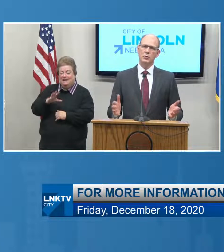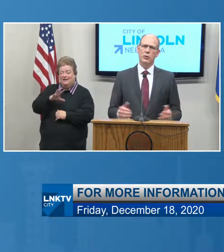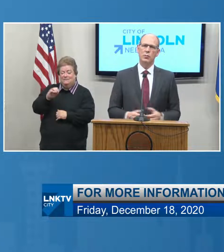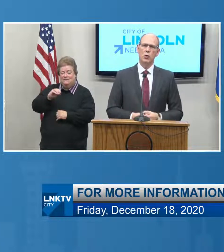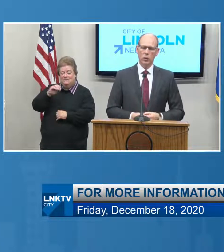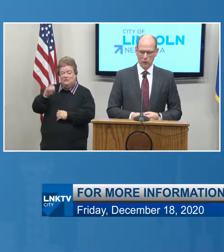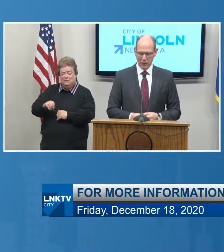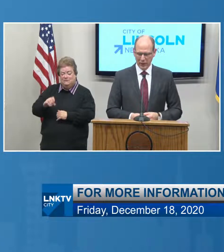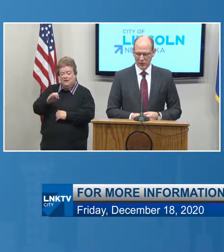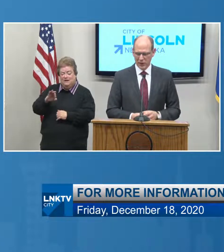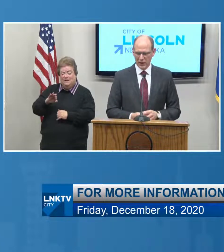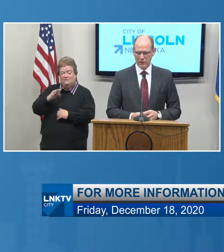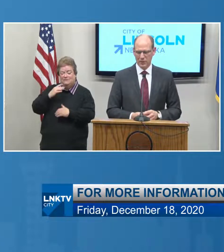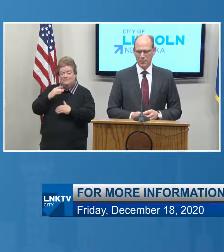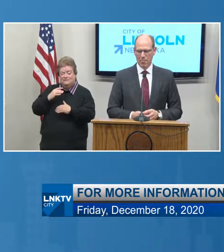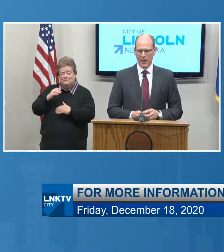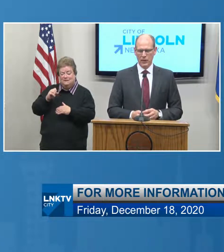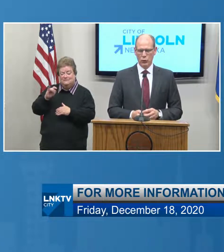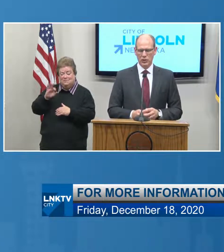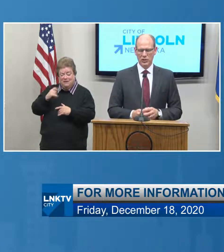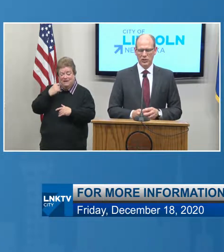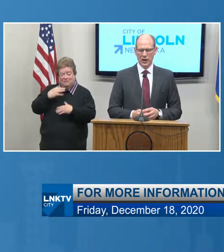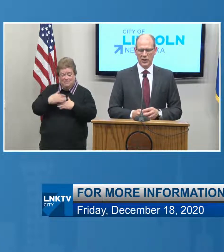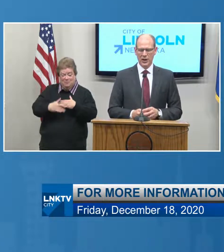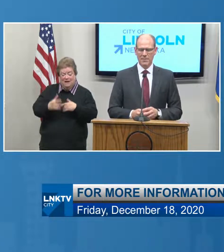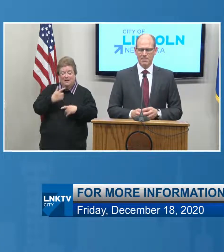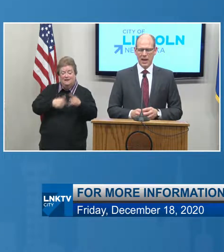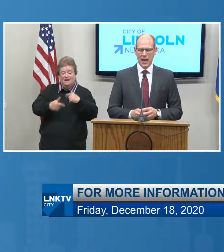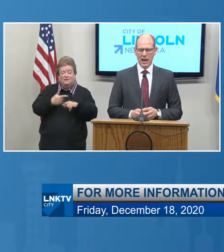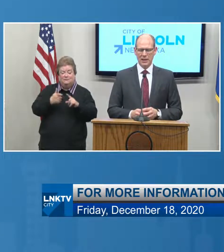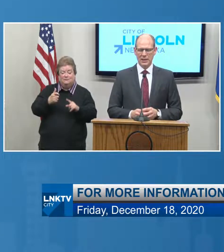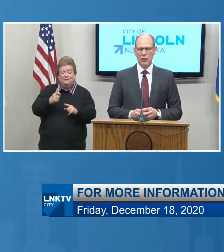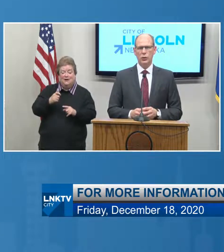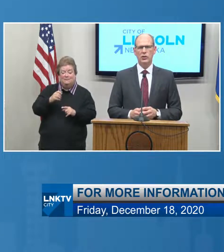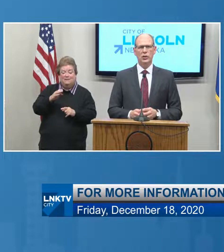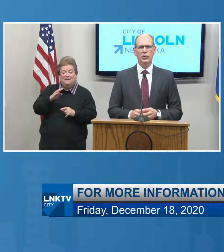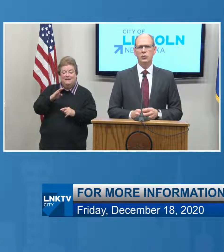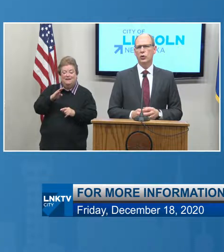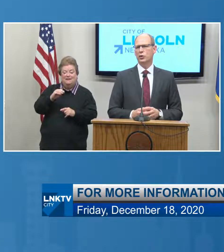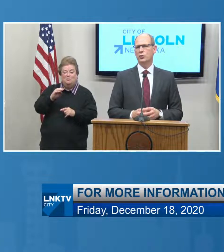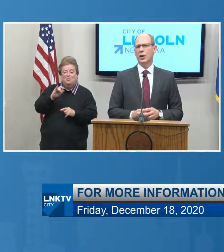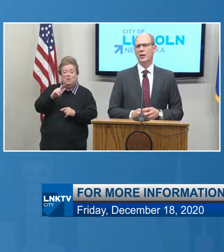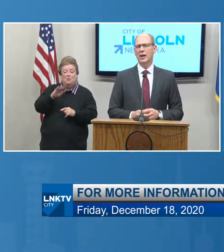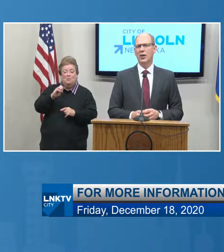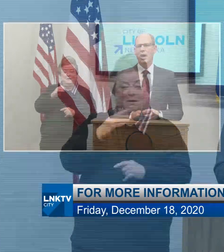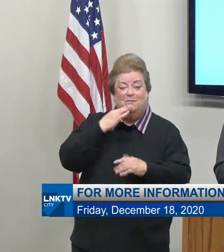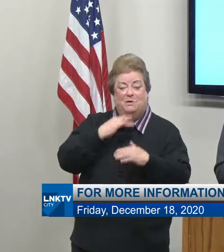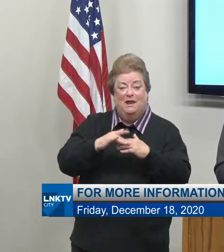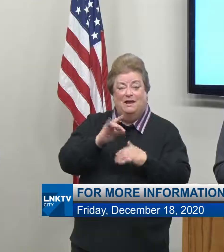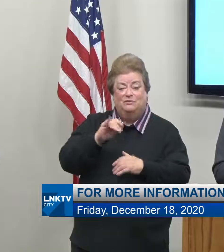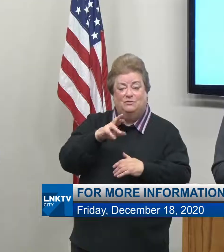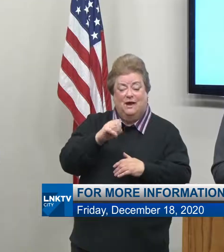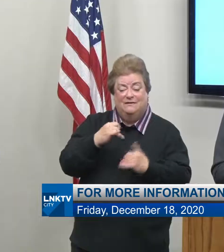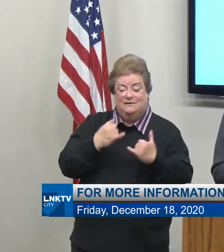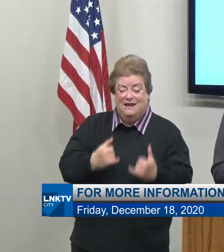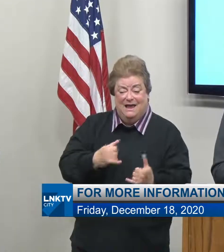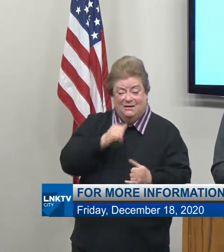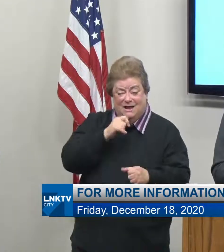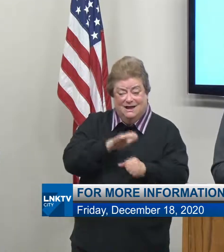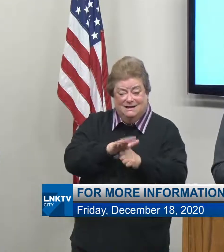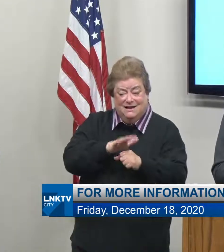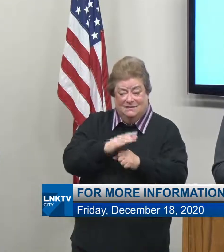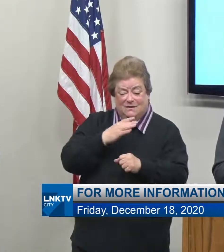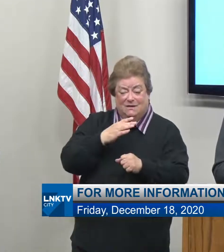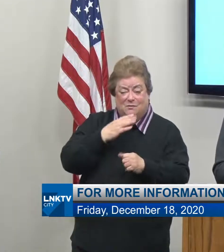supply comes from mobile blood drives in the region's area. And the reason there are some shortages right now have a lot to do with